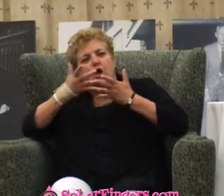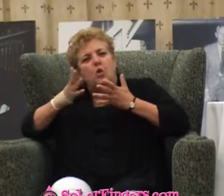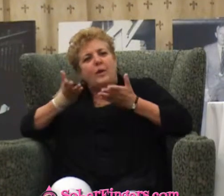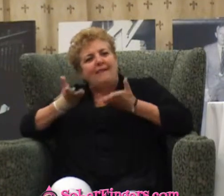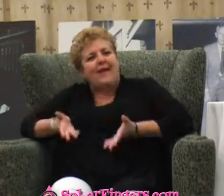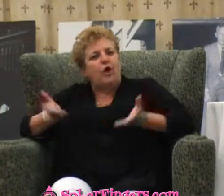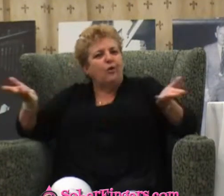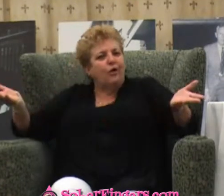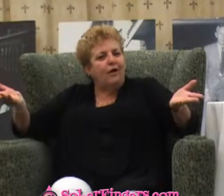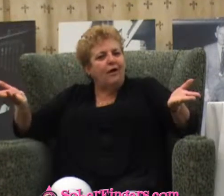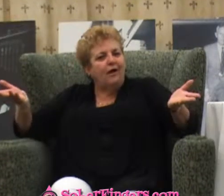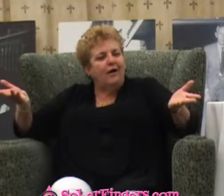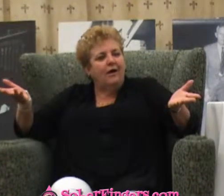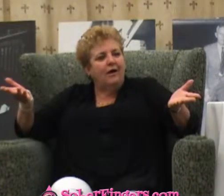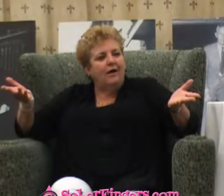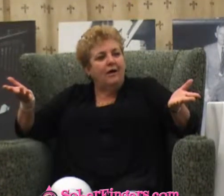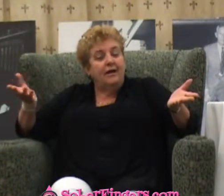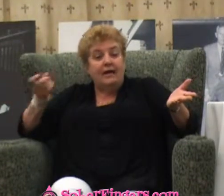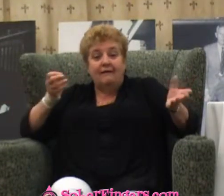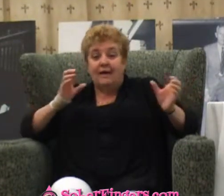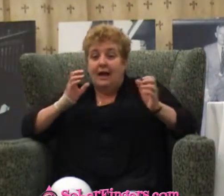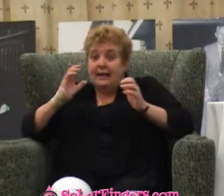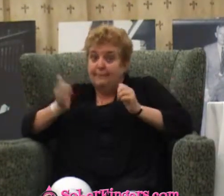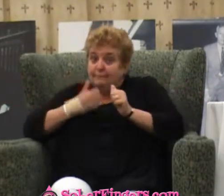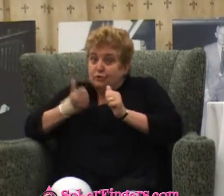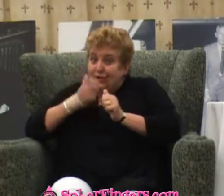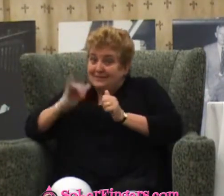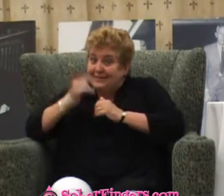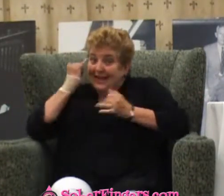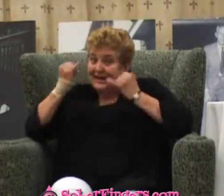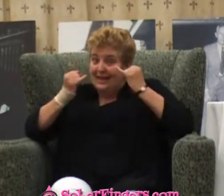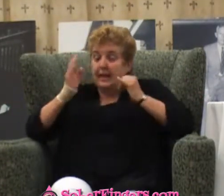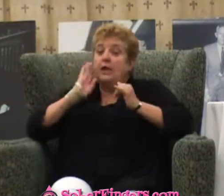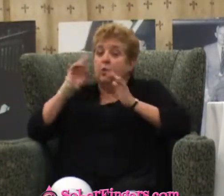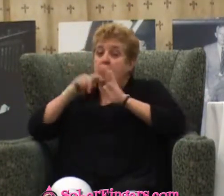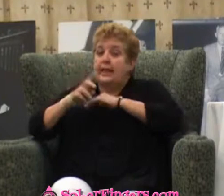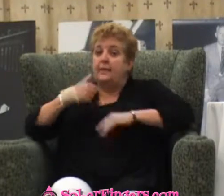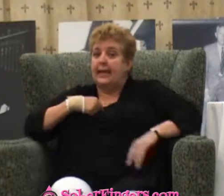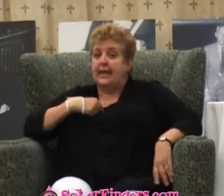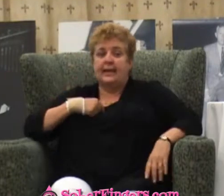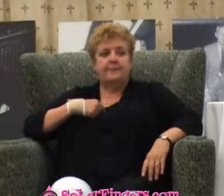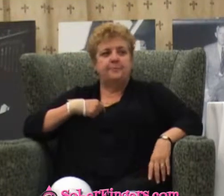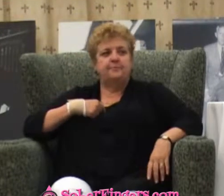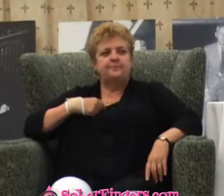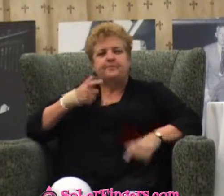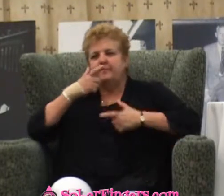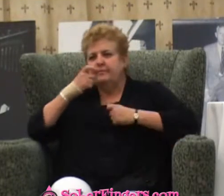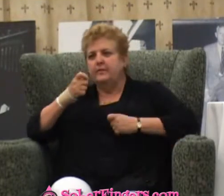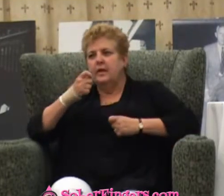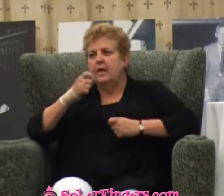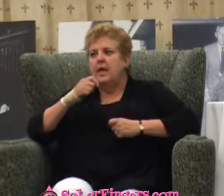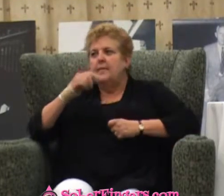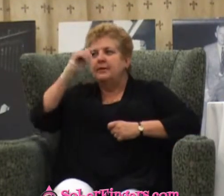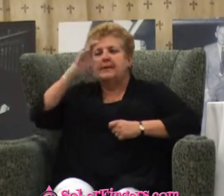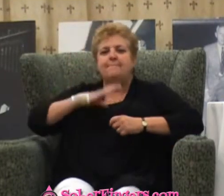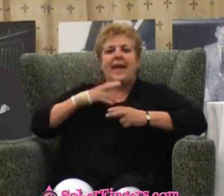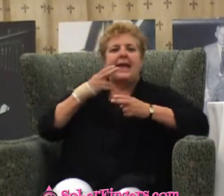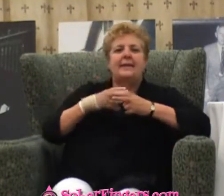Because that idea will kill me. You know, it's interesting because there's a guy named Dr. Harry Tiebout, and you can look him up